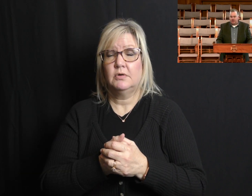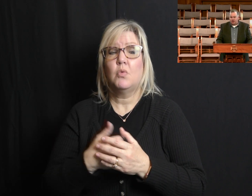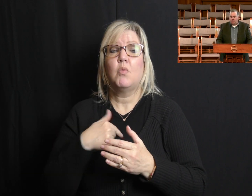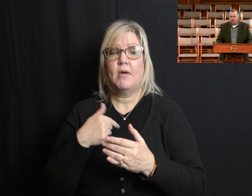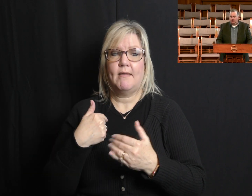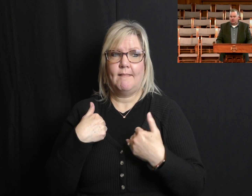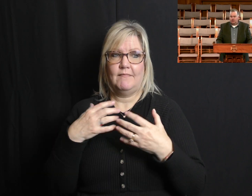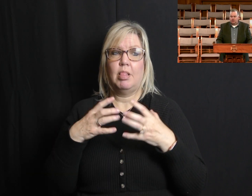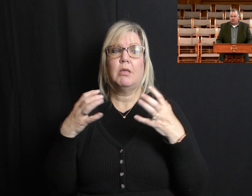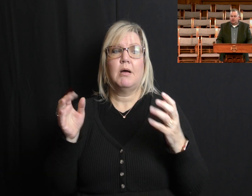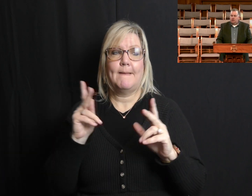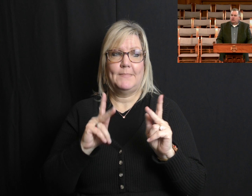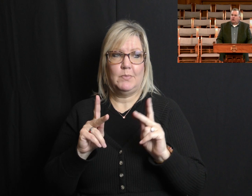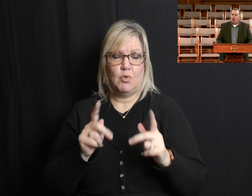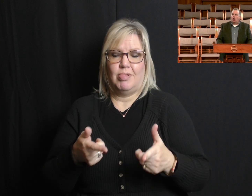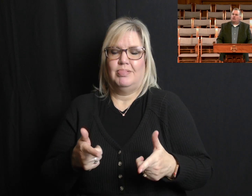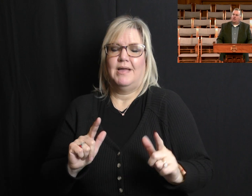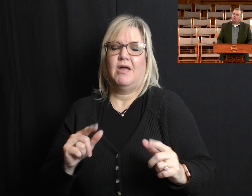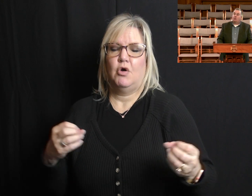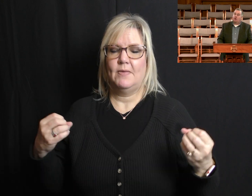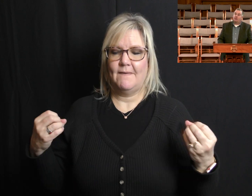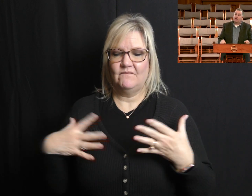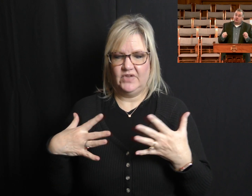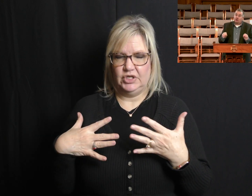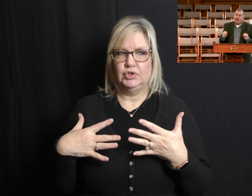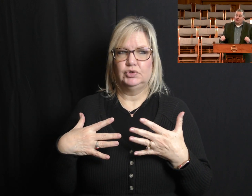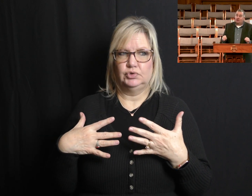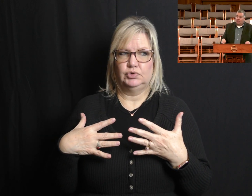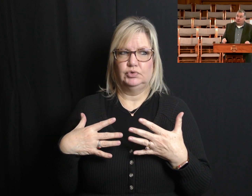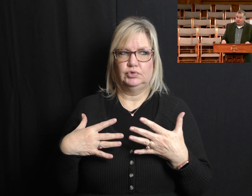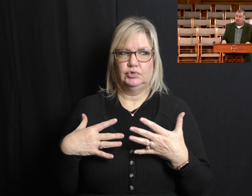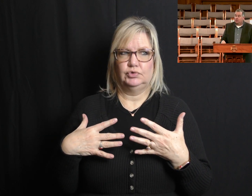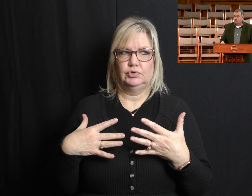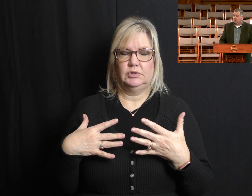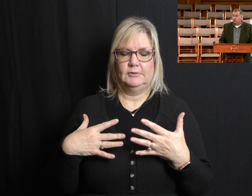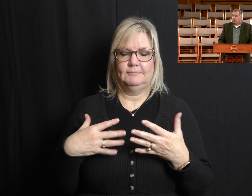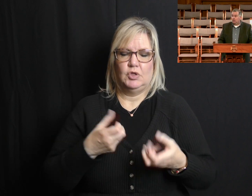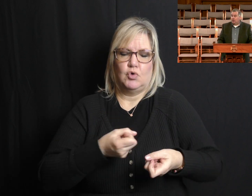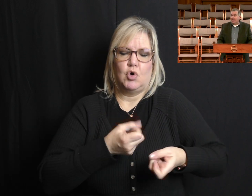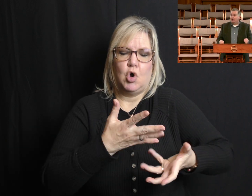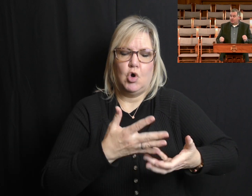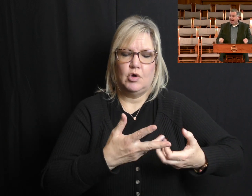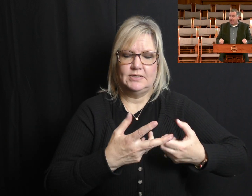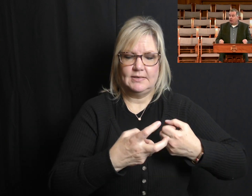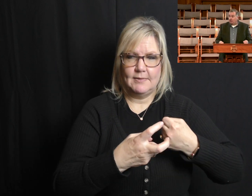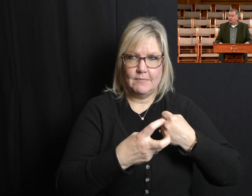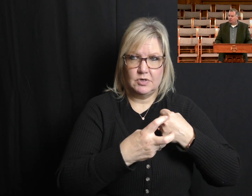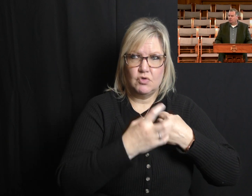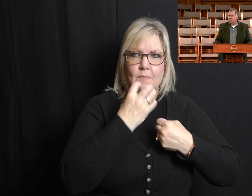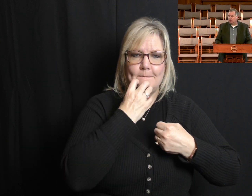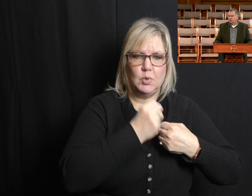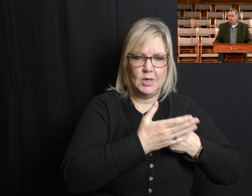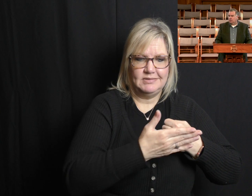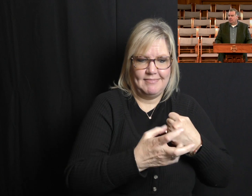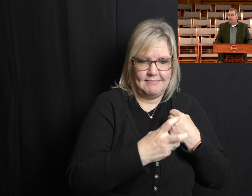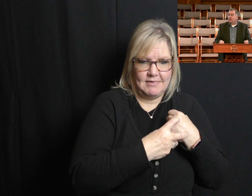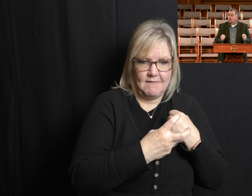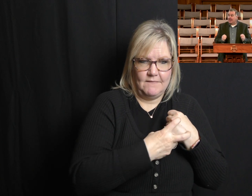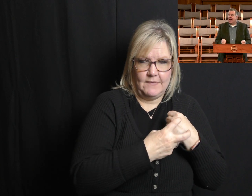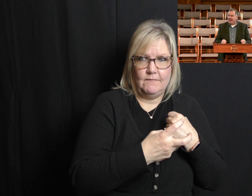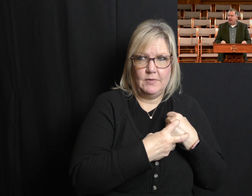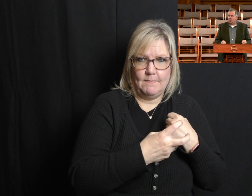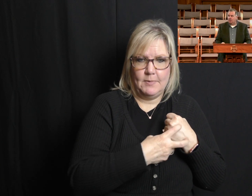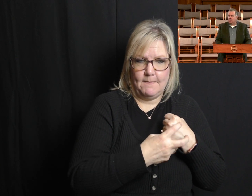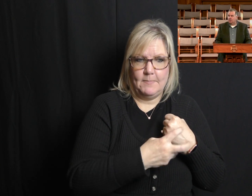their fears to cause them to put their treasures and their talents and